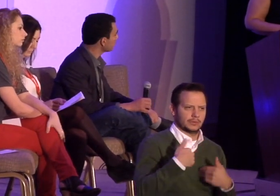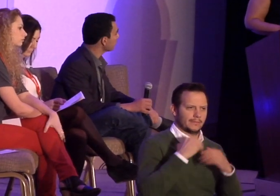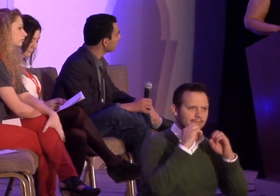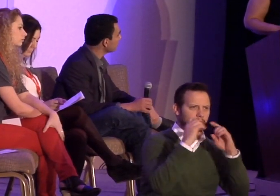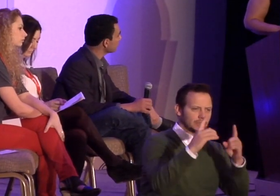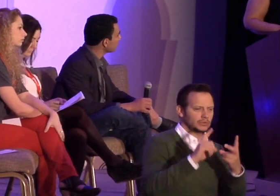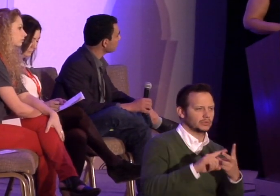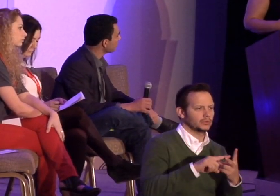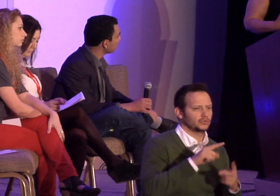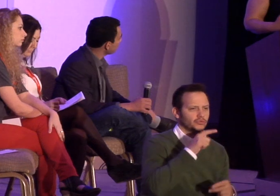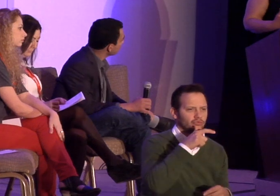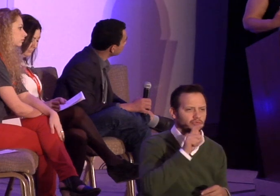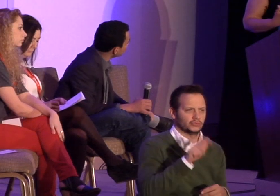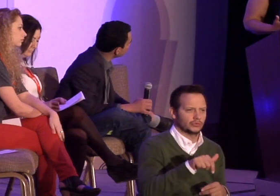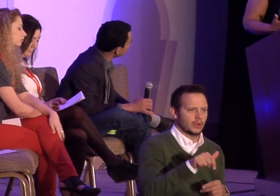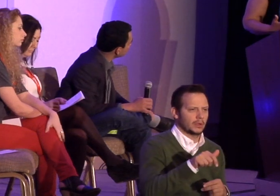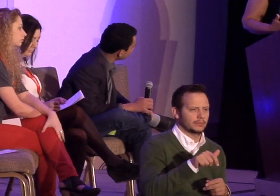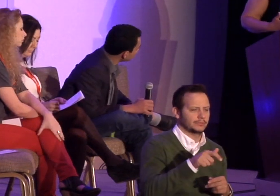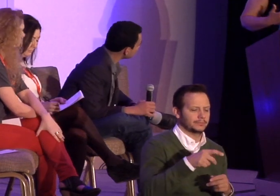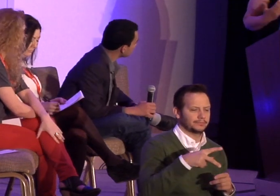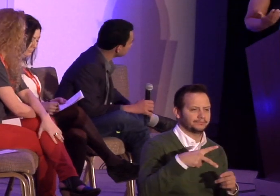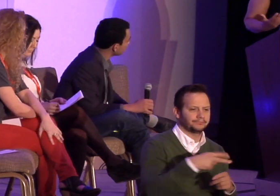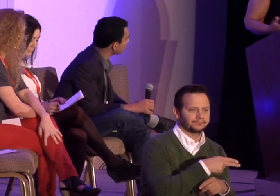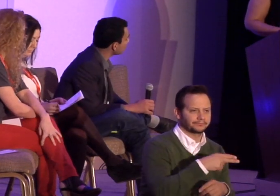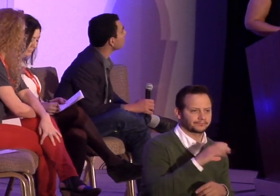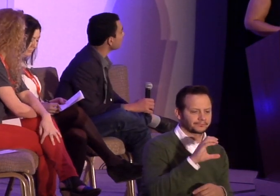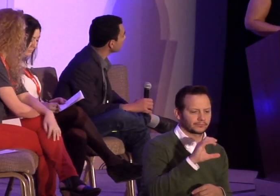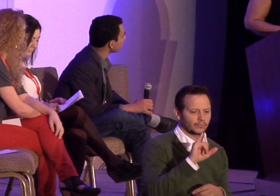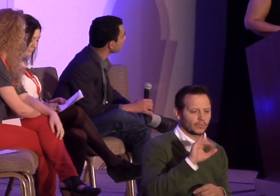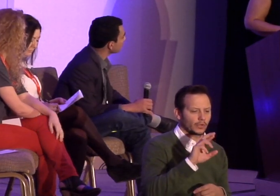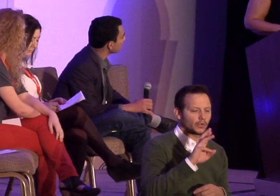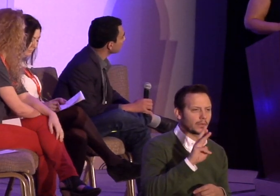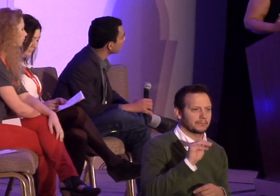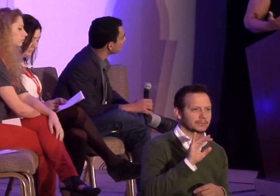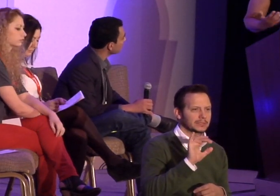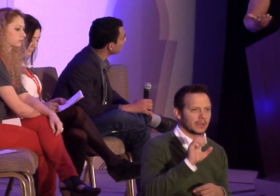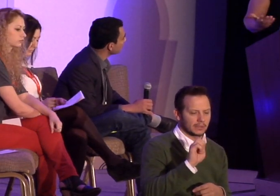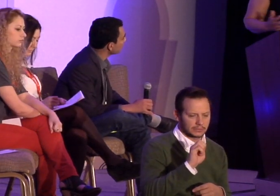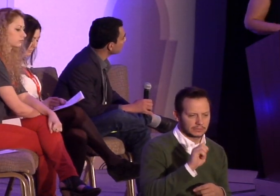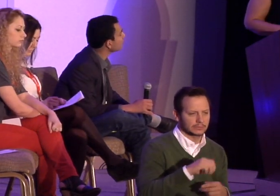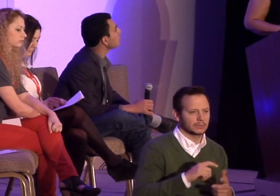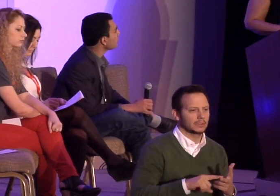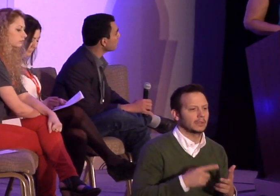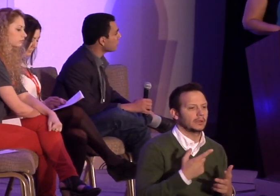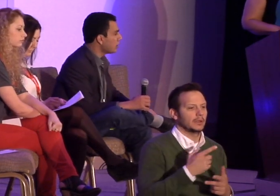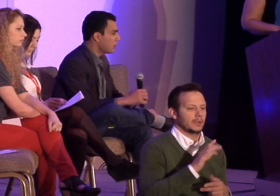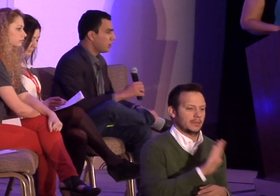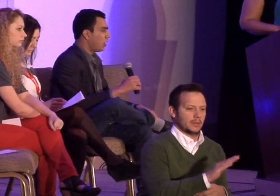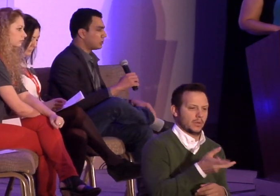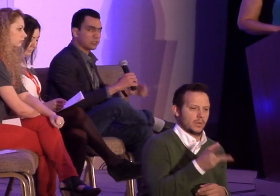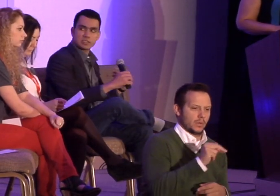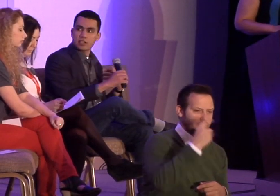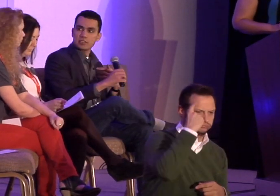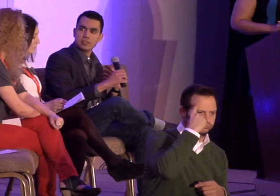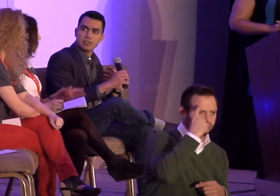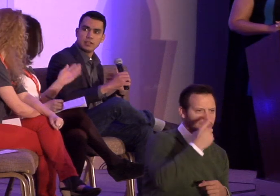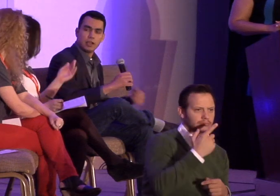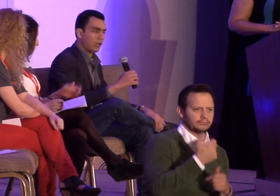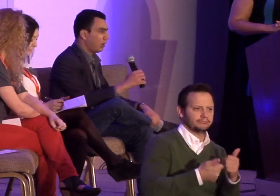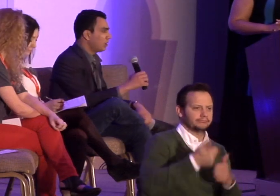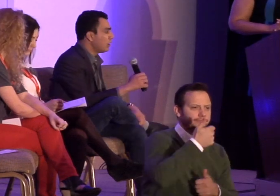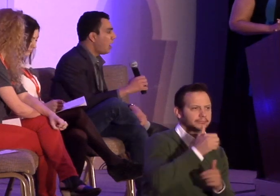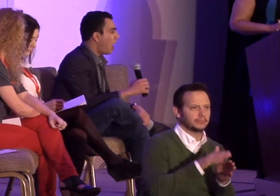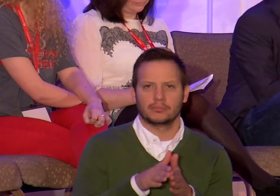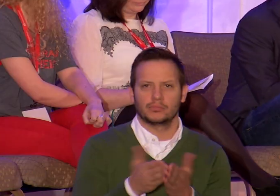circumcised. One's conscience is the highest authority and not a book. Should I start?